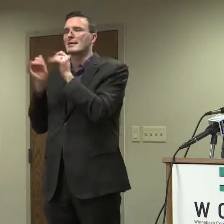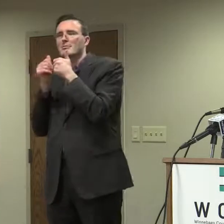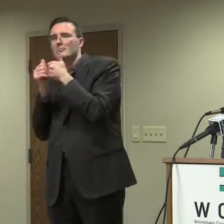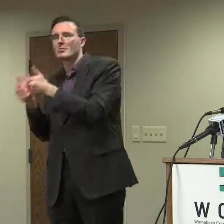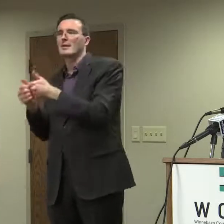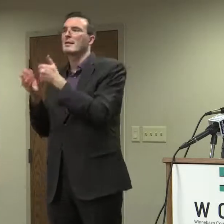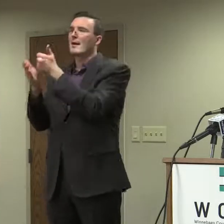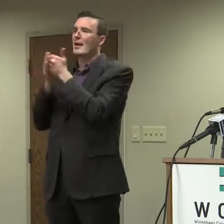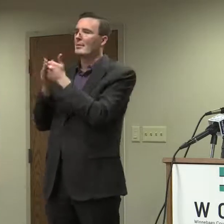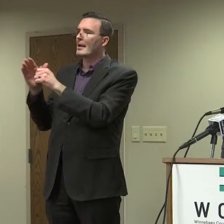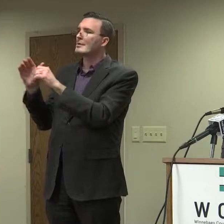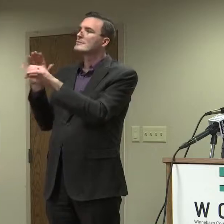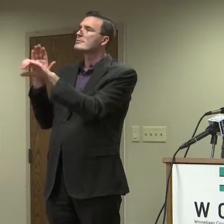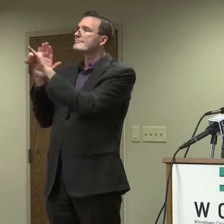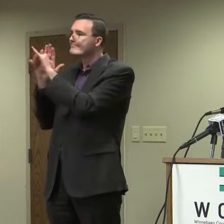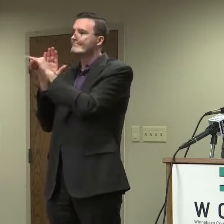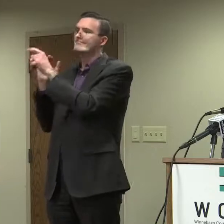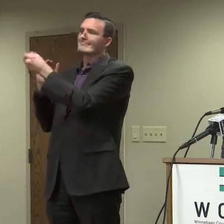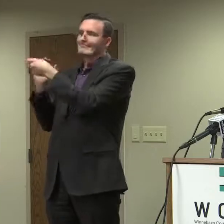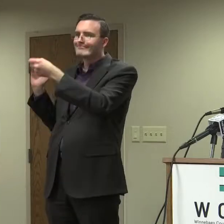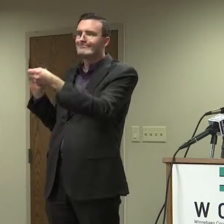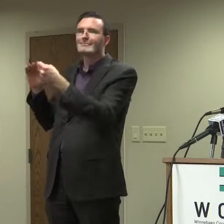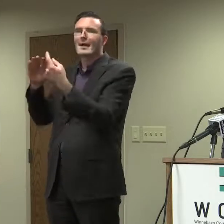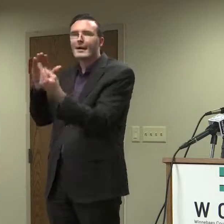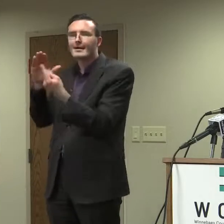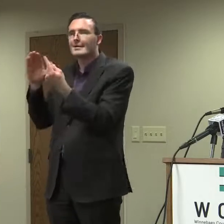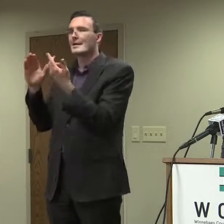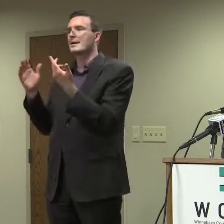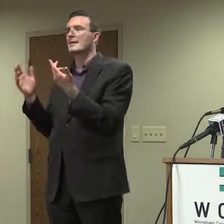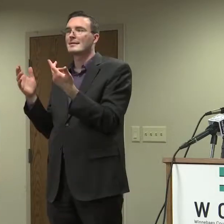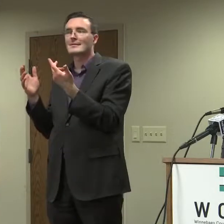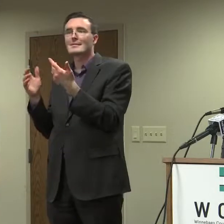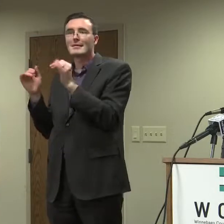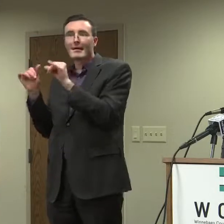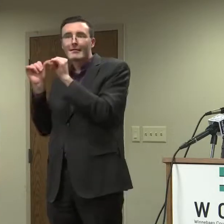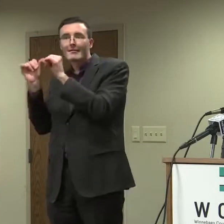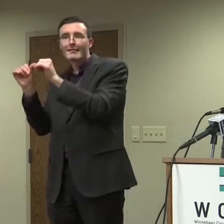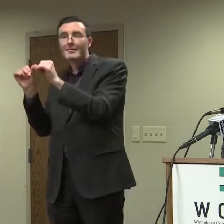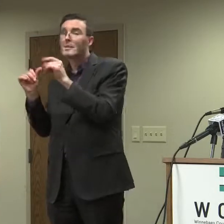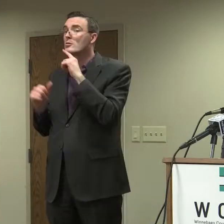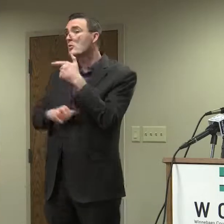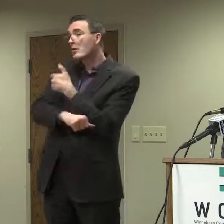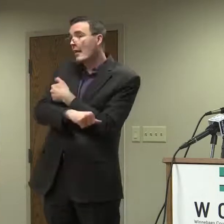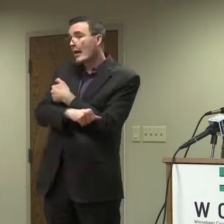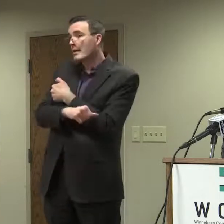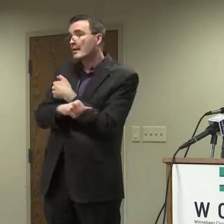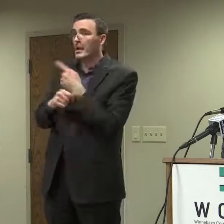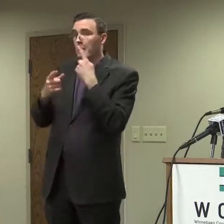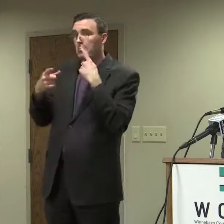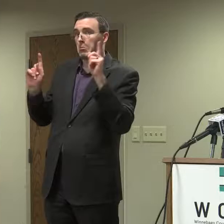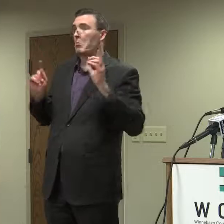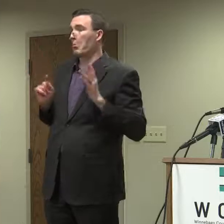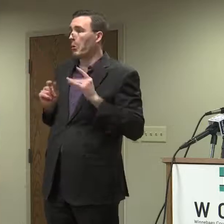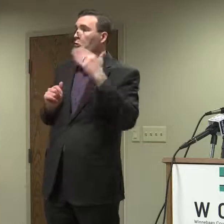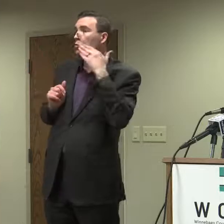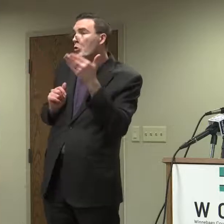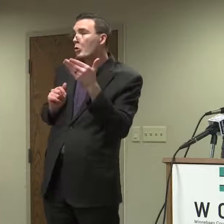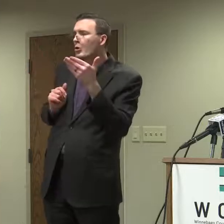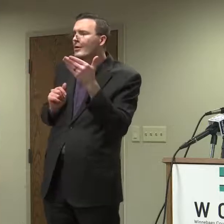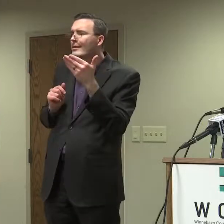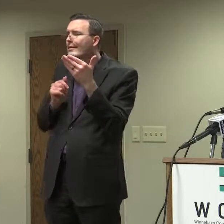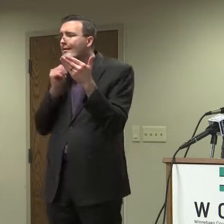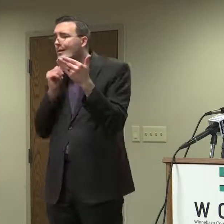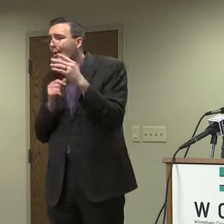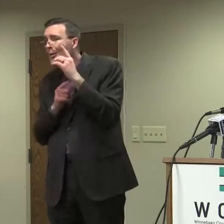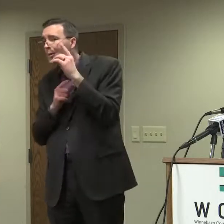and quarantine. And while this vaccine is very effective, it still has, you know, nothing is 100%, and we still have to monitor.